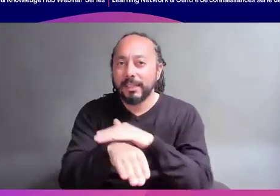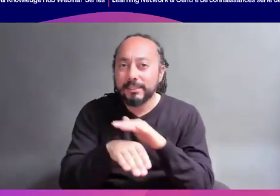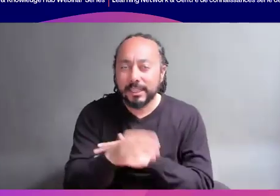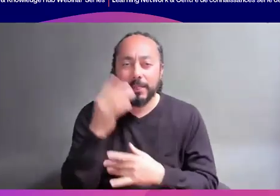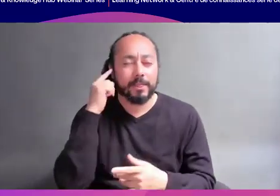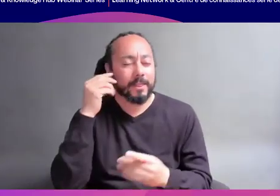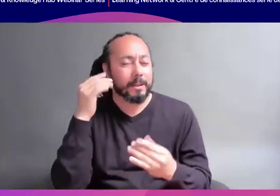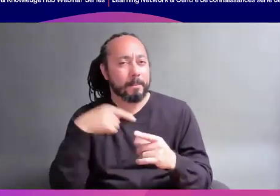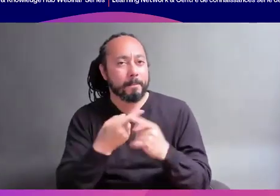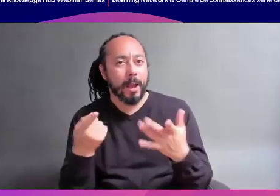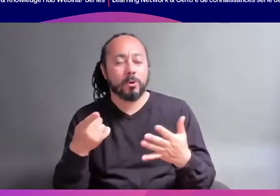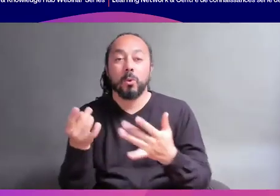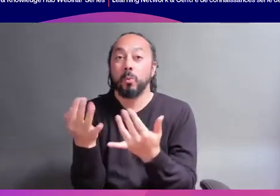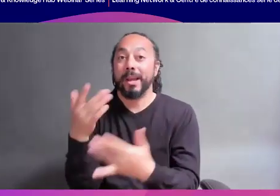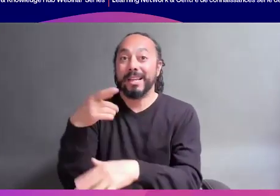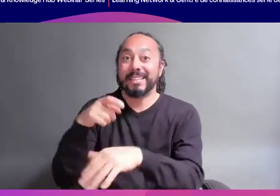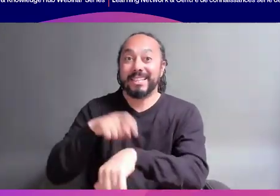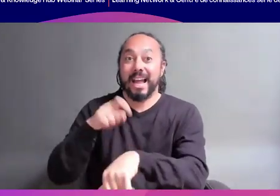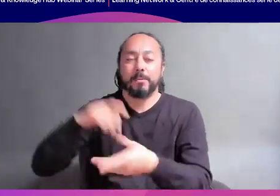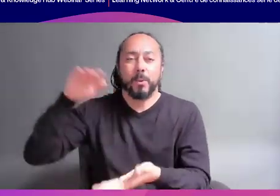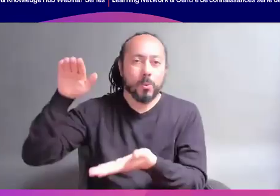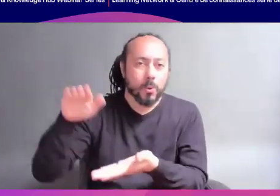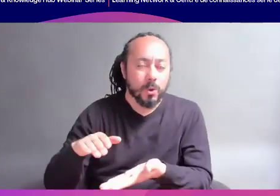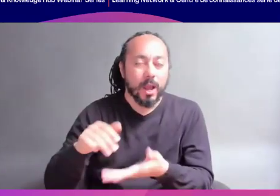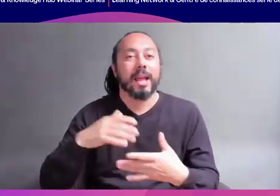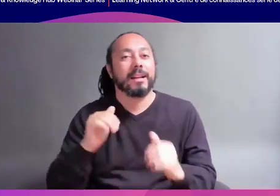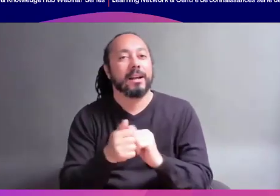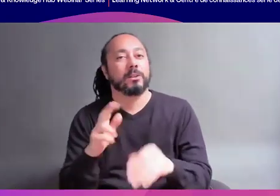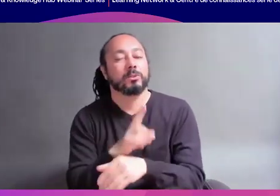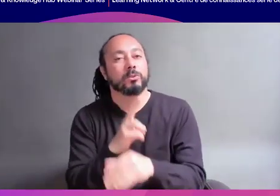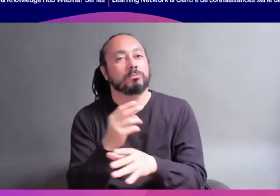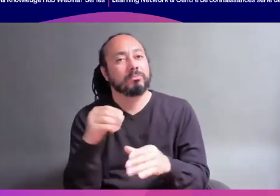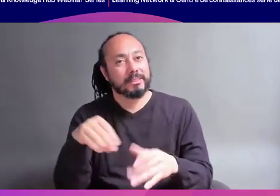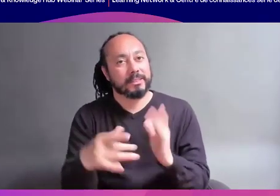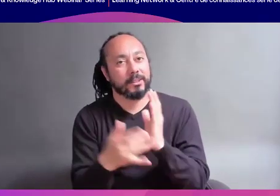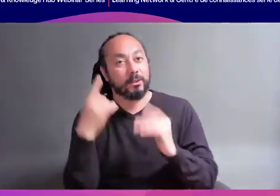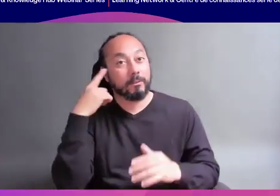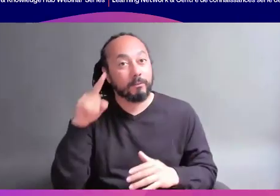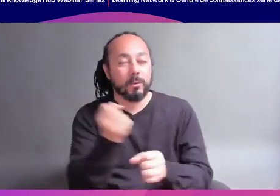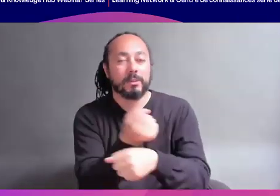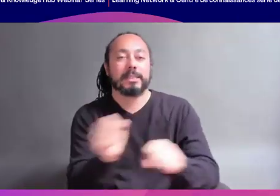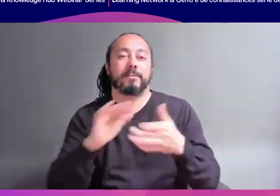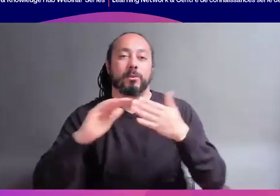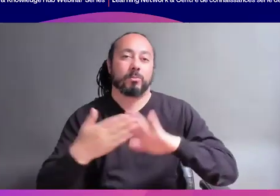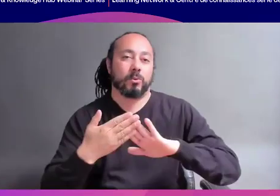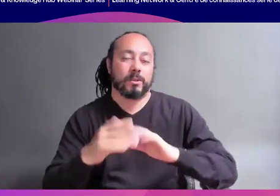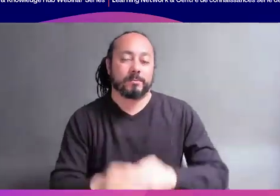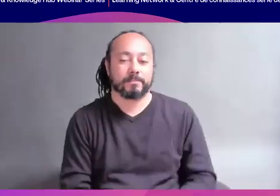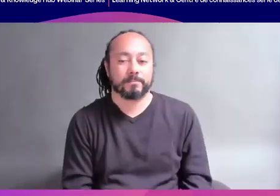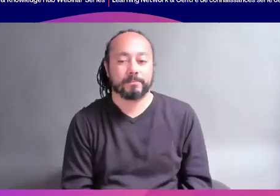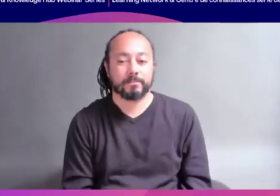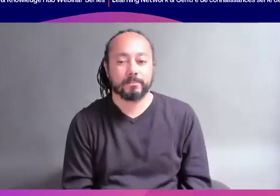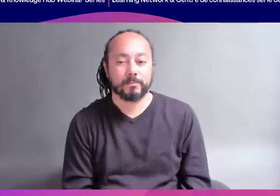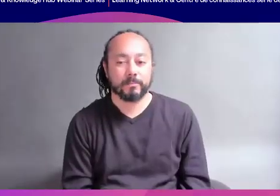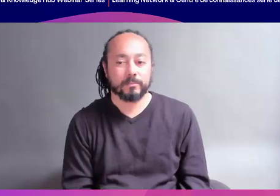times, and how we can use this new technology to build safer communities. In the chat, we are